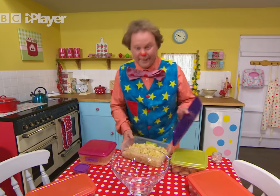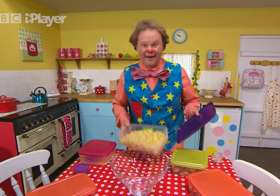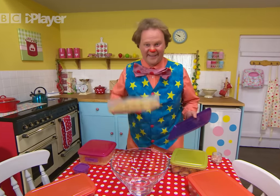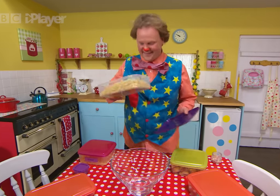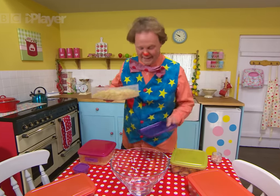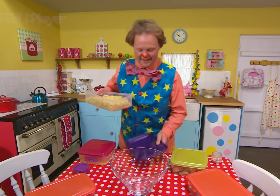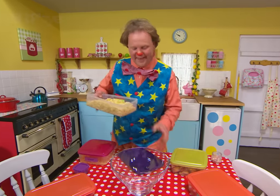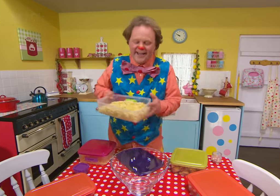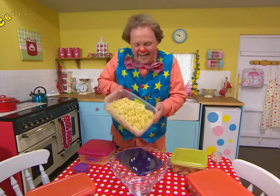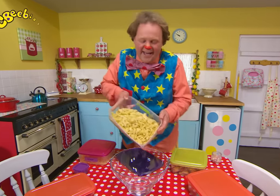A star bit of that.